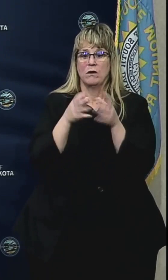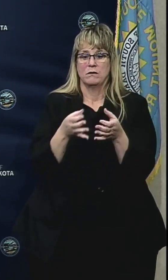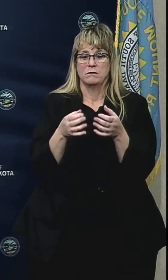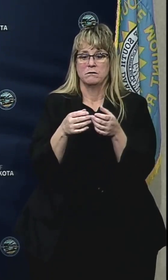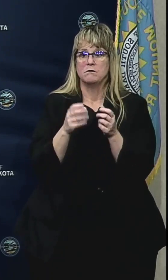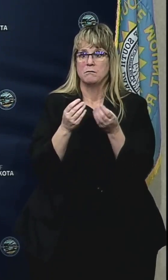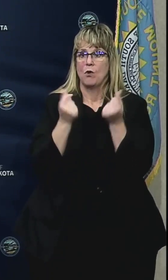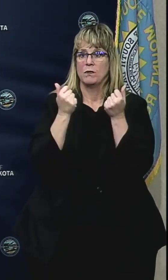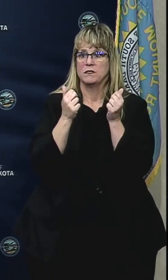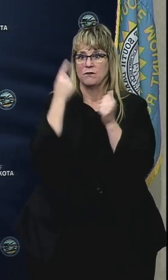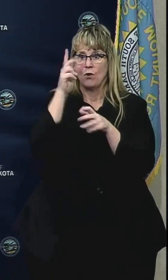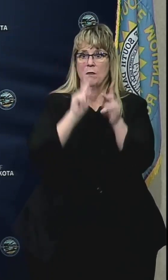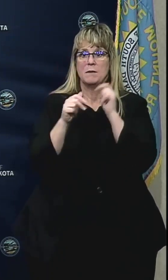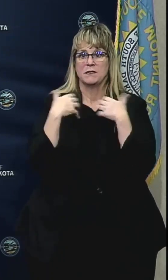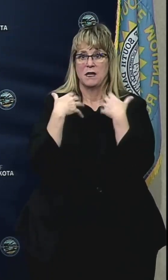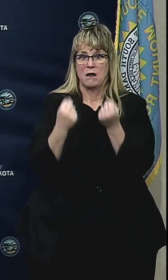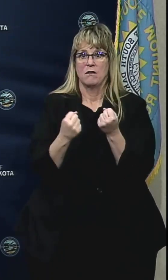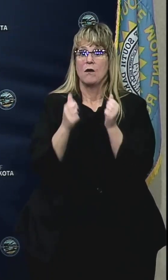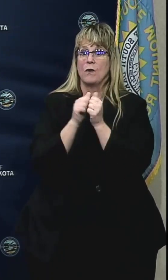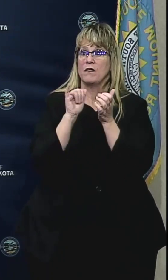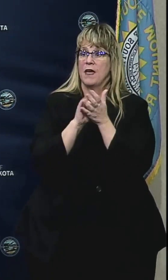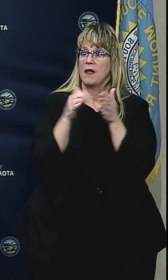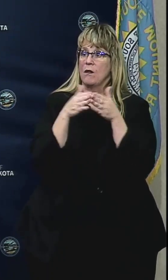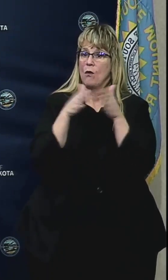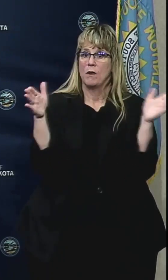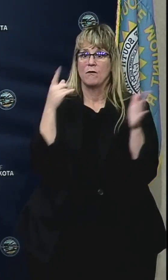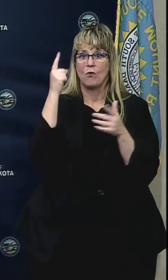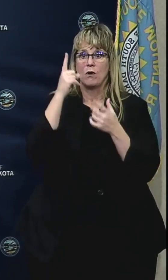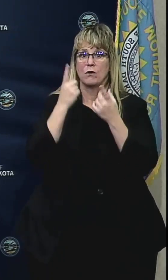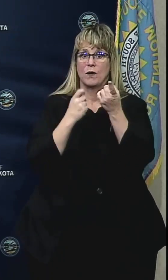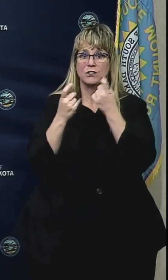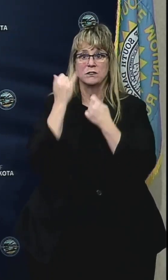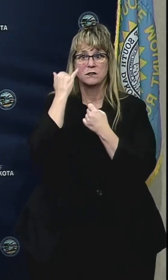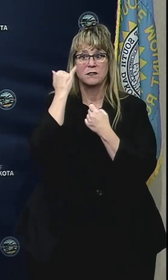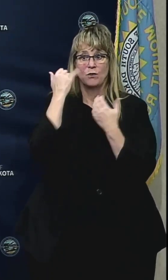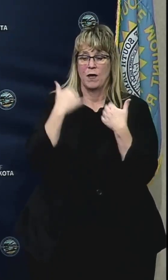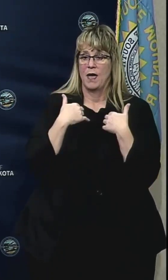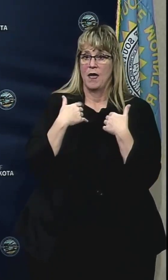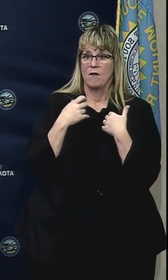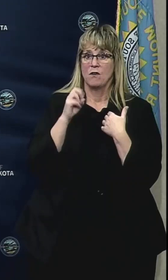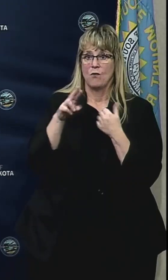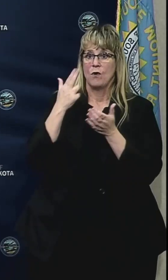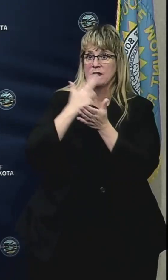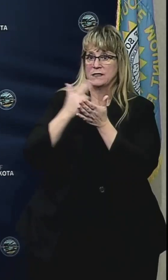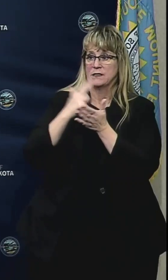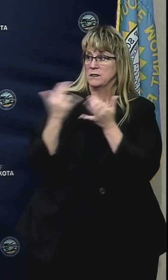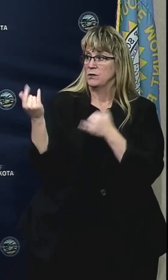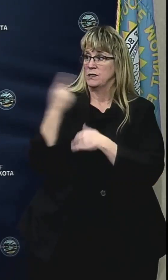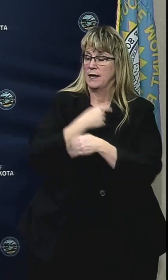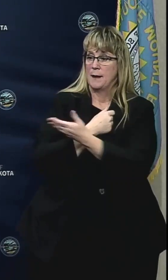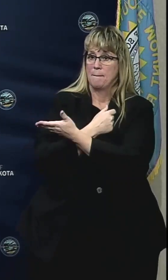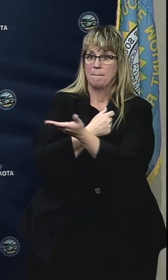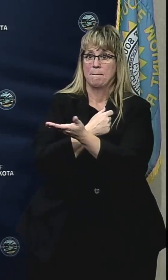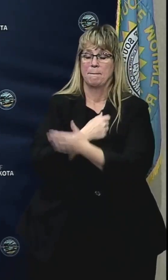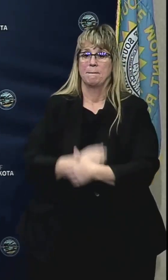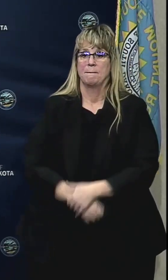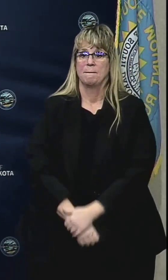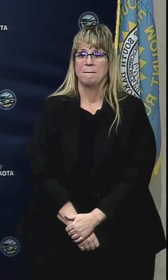health. With that, I will open it up to any questions that you may have for me or for the Secretary today.